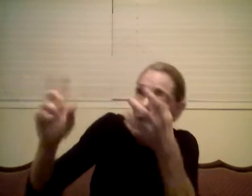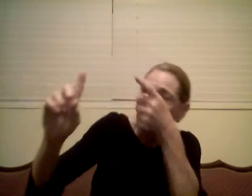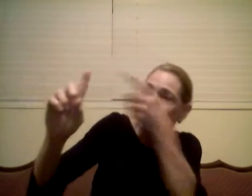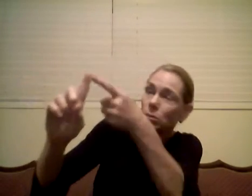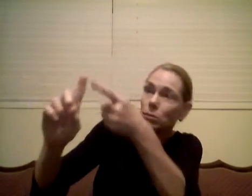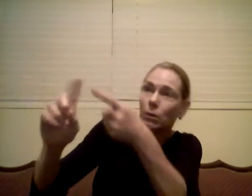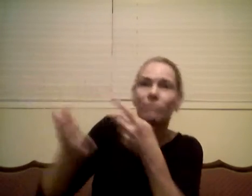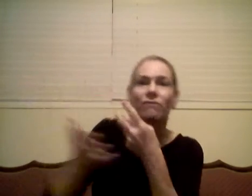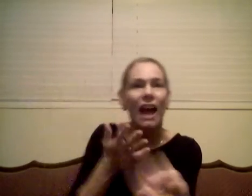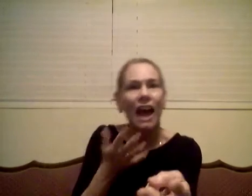failed?